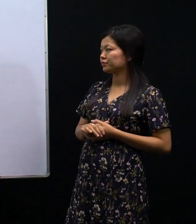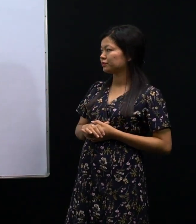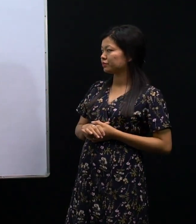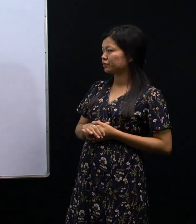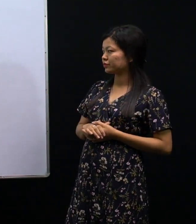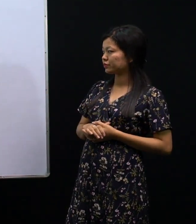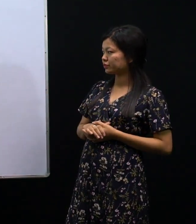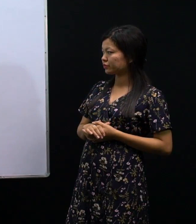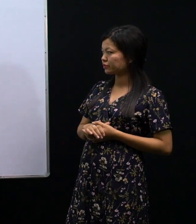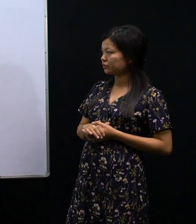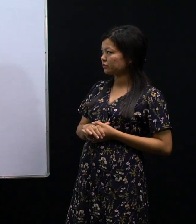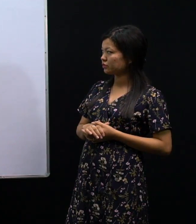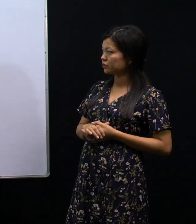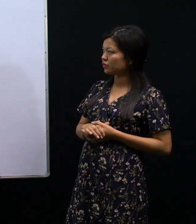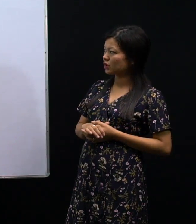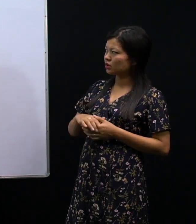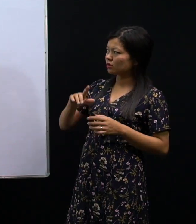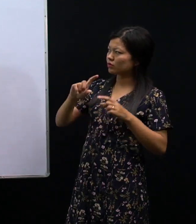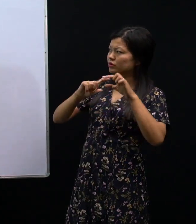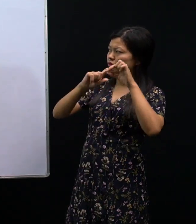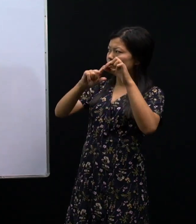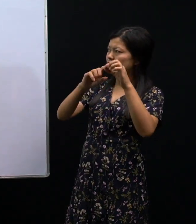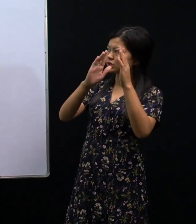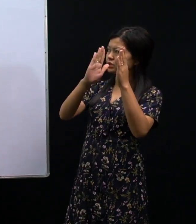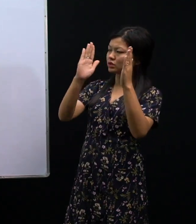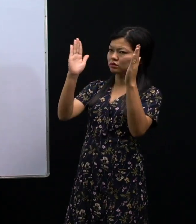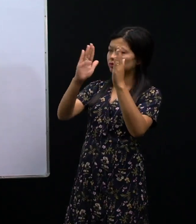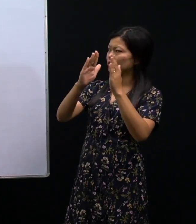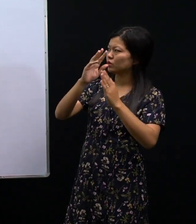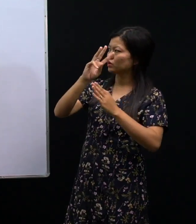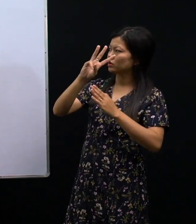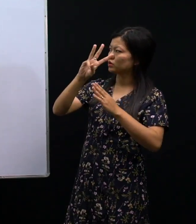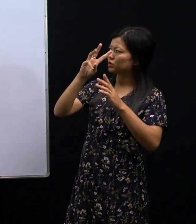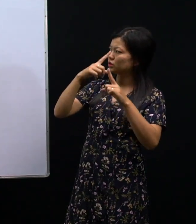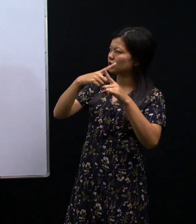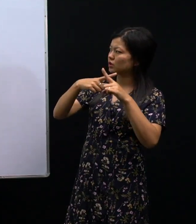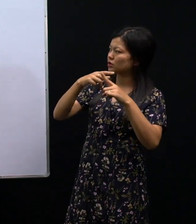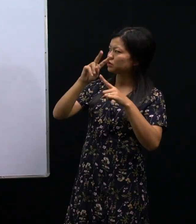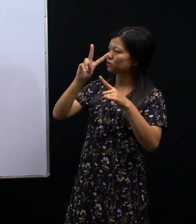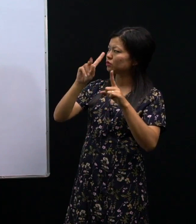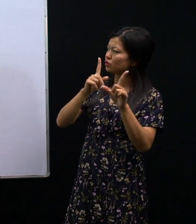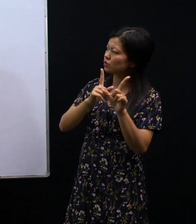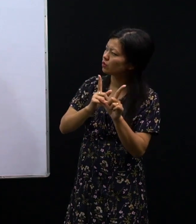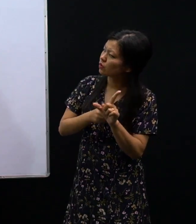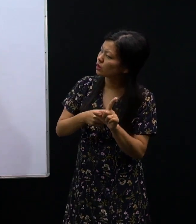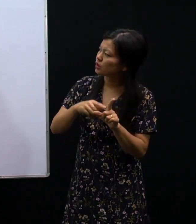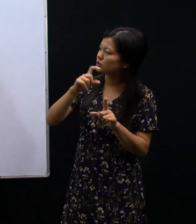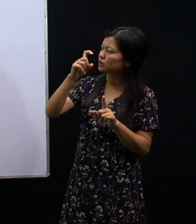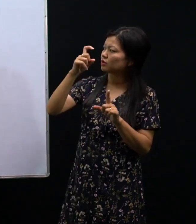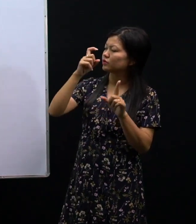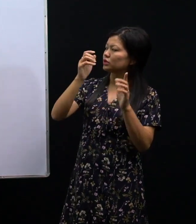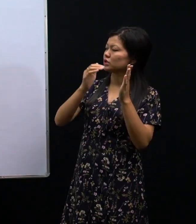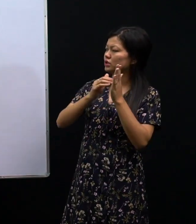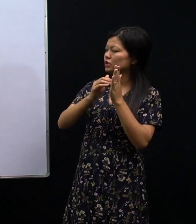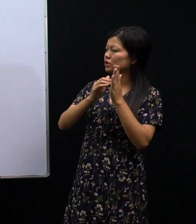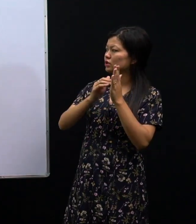3 terms. How to write the 3 terms? You have to look at the product terms only. Now don't look at here. Look at the